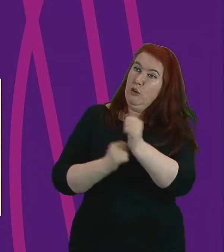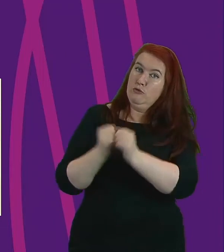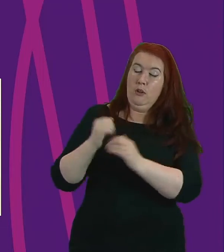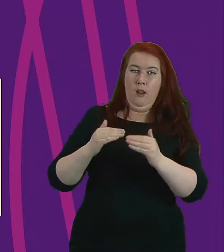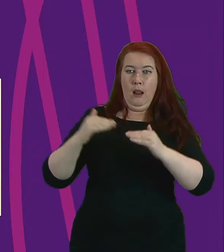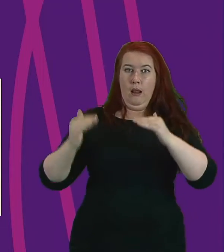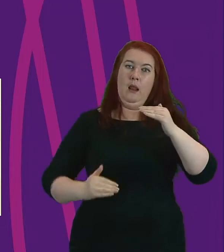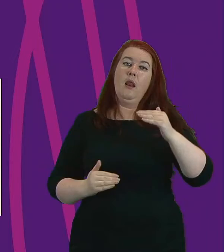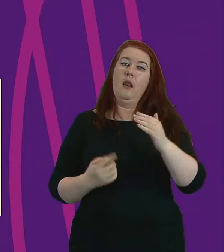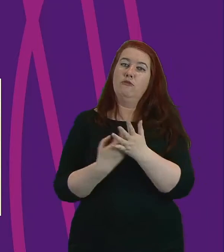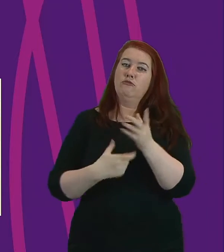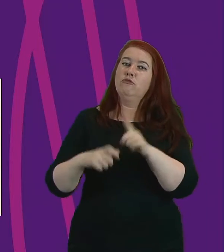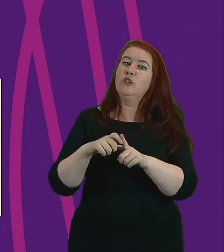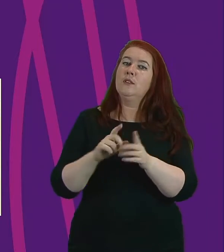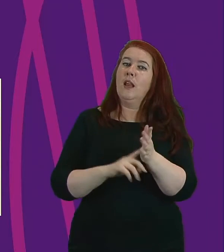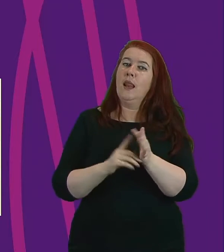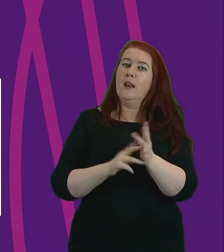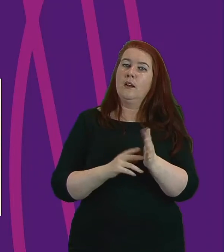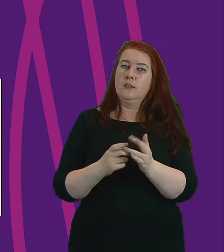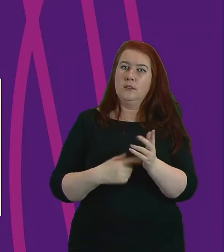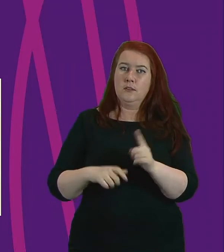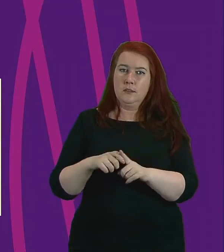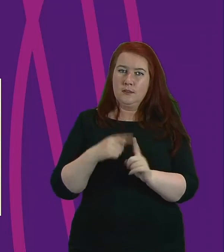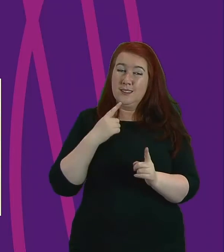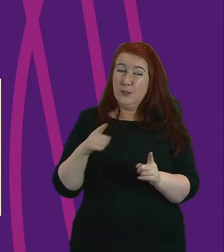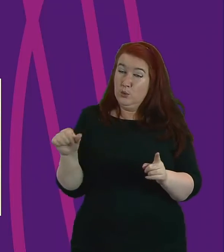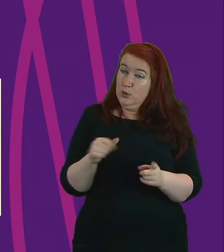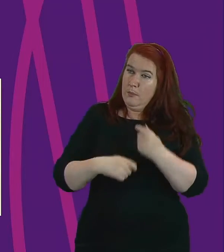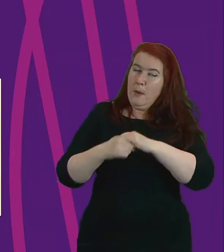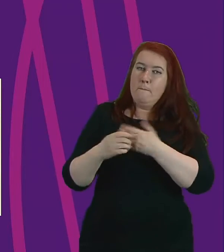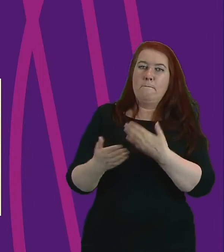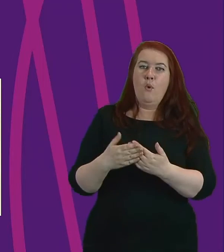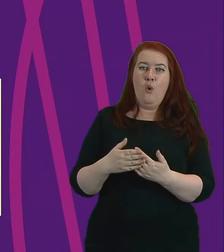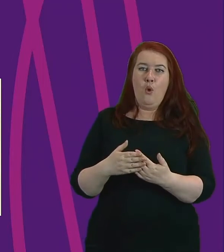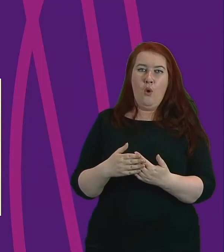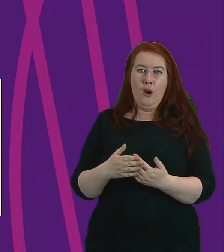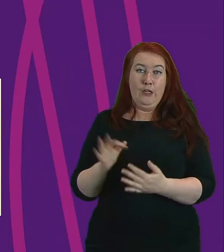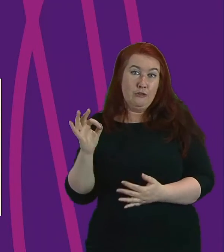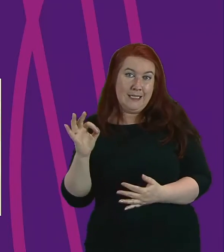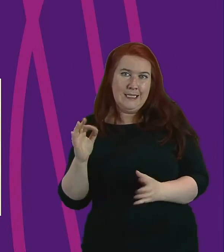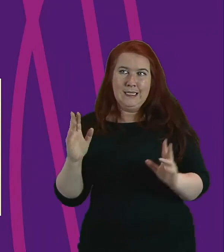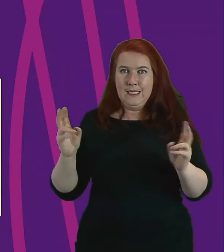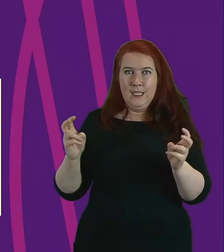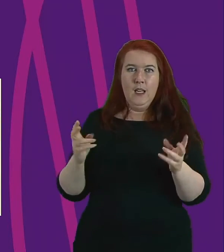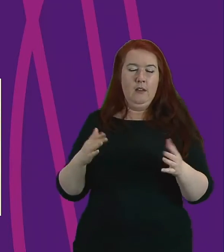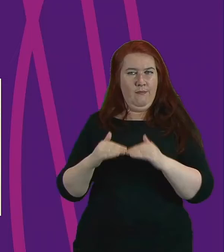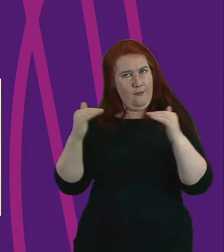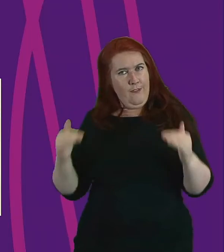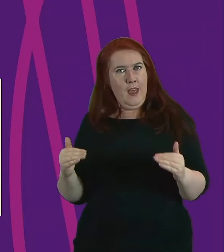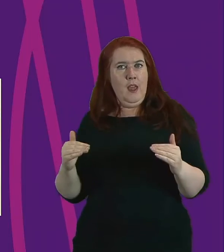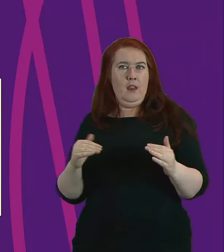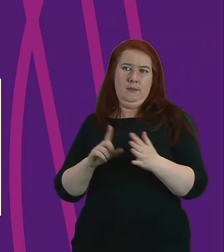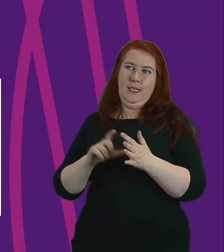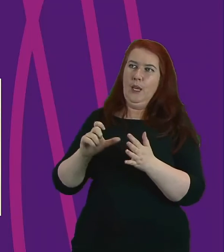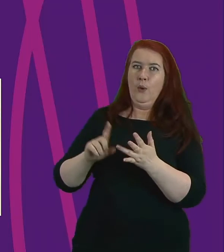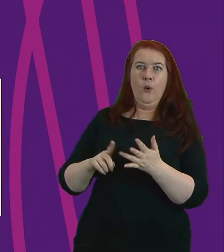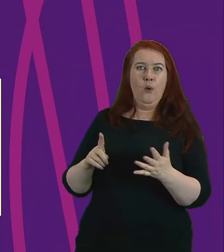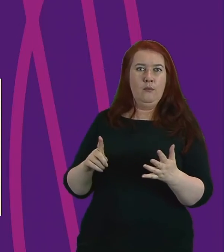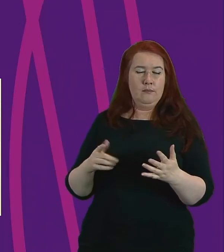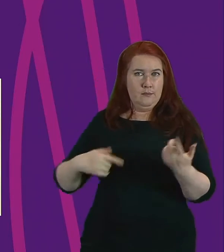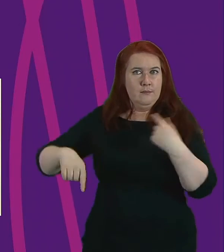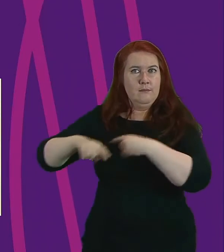Richard Leonard identified, and to move to a greener, more sustainable and fairer future, as Maureen Watt said, to learn from